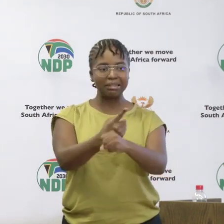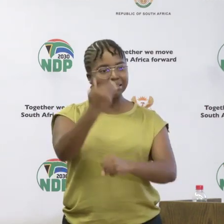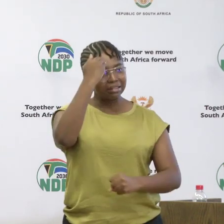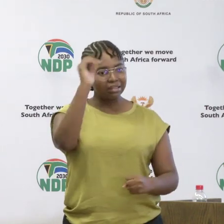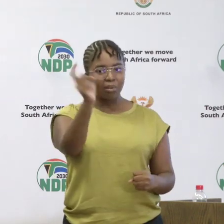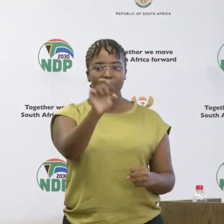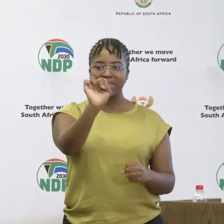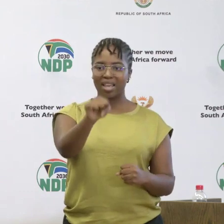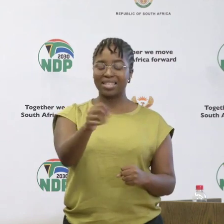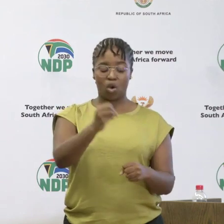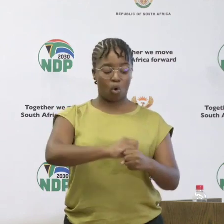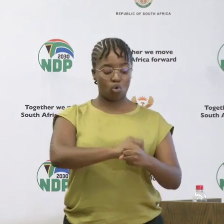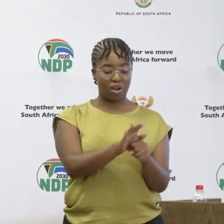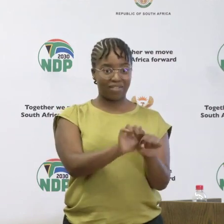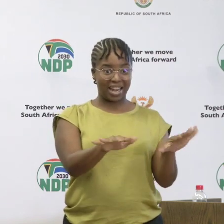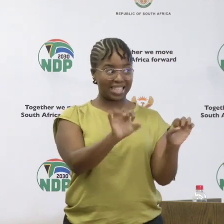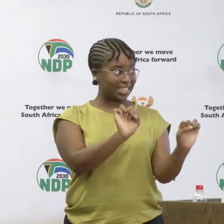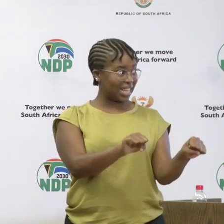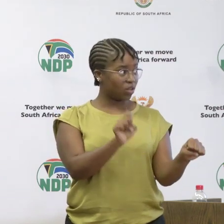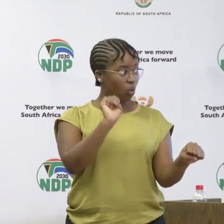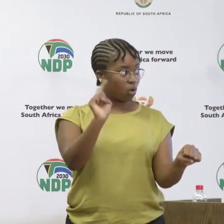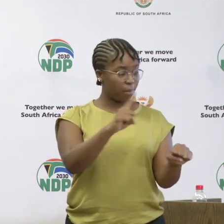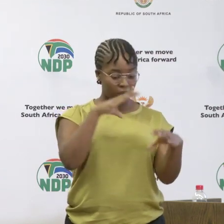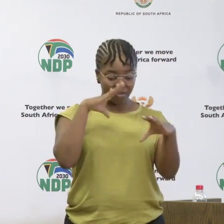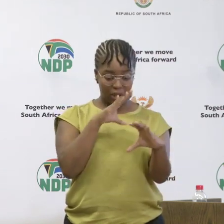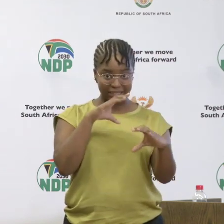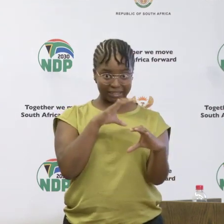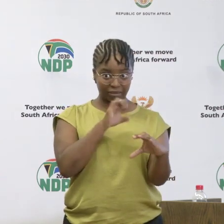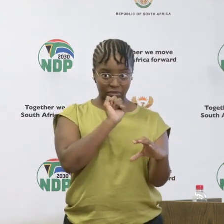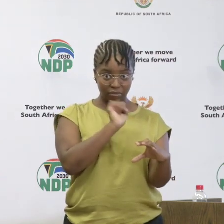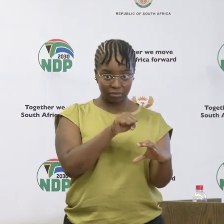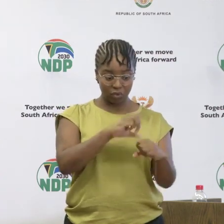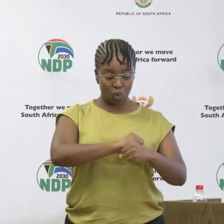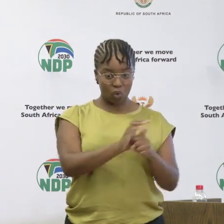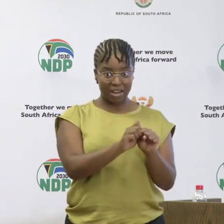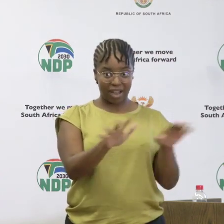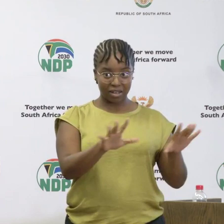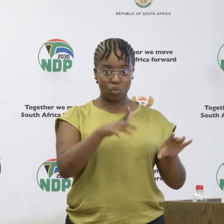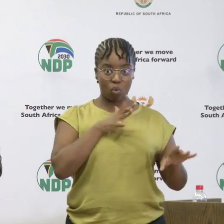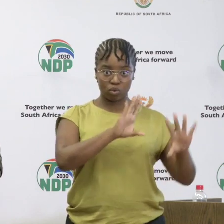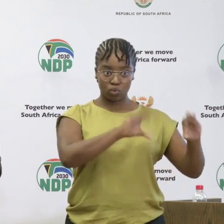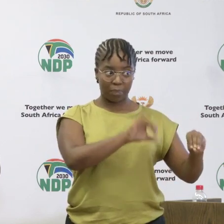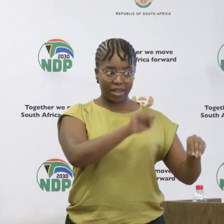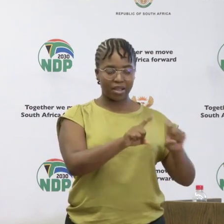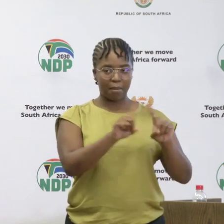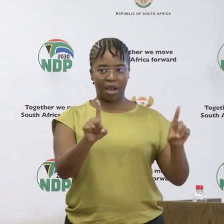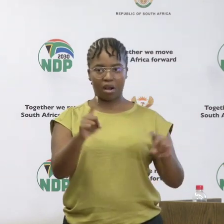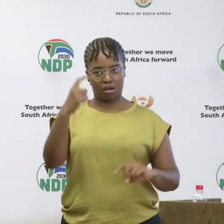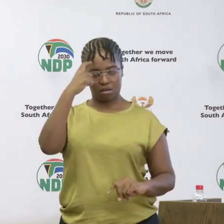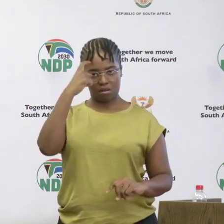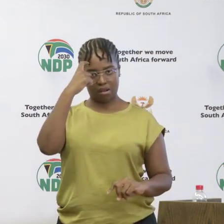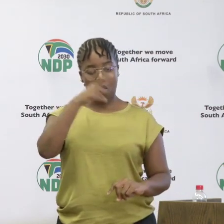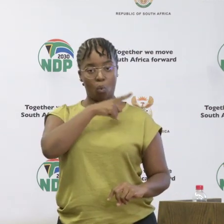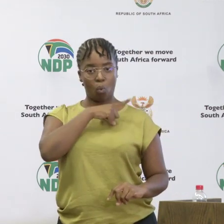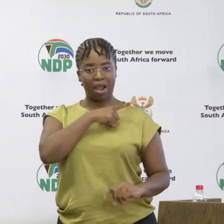that there is coronavirus and everyone is concentrating and focusing on defeating it, but we also must be